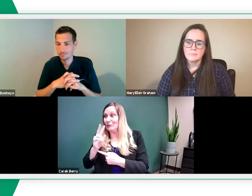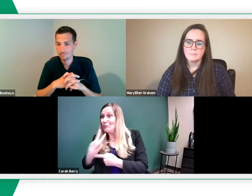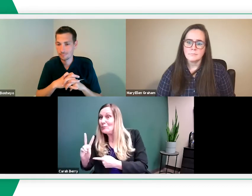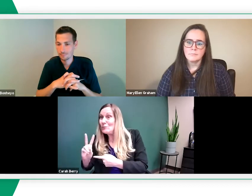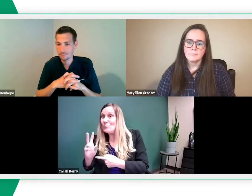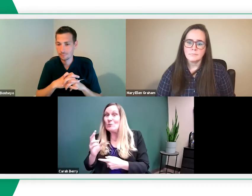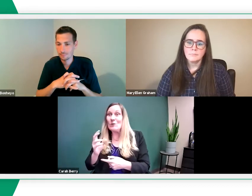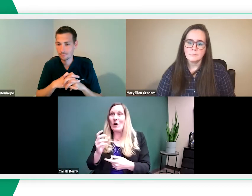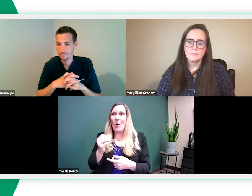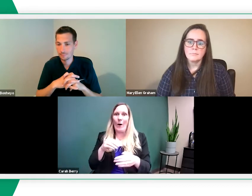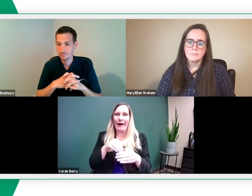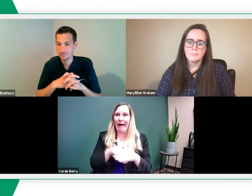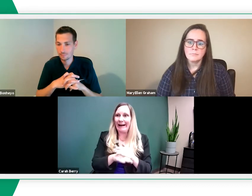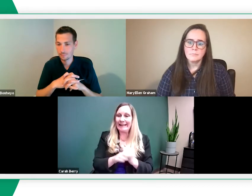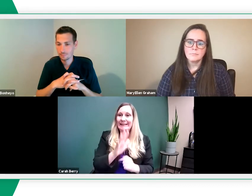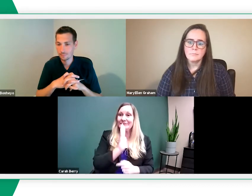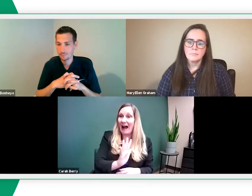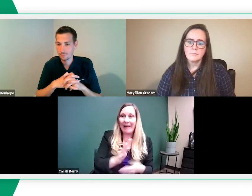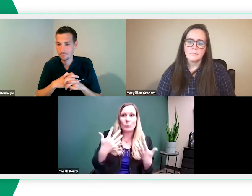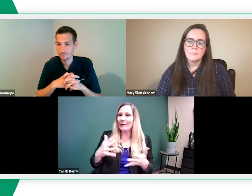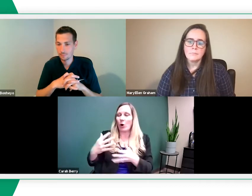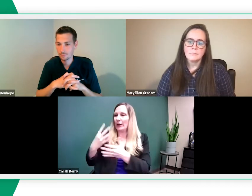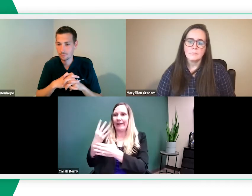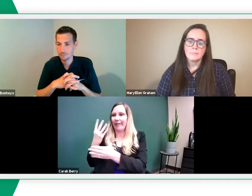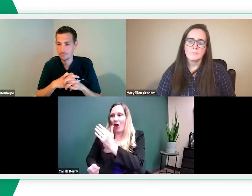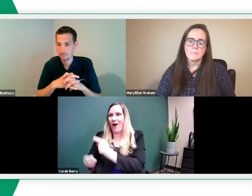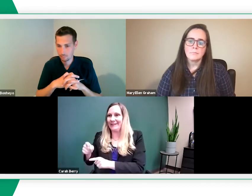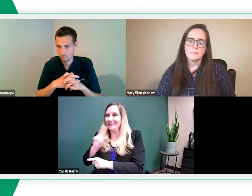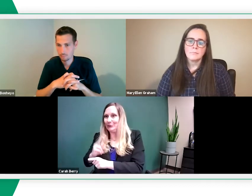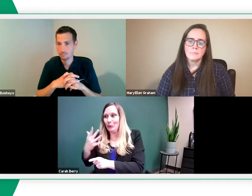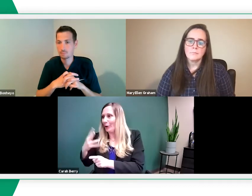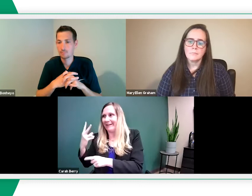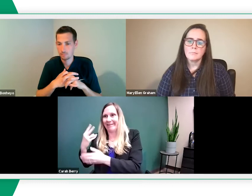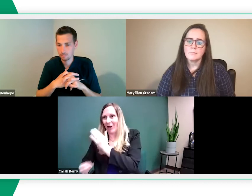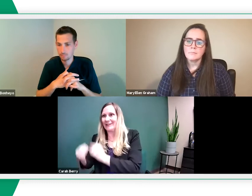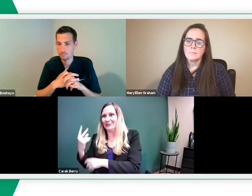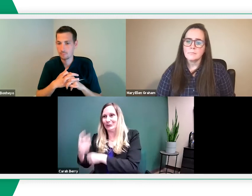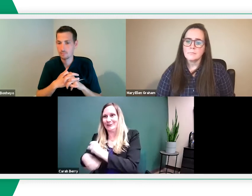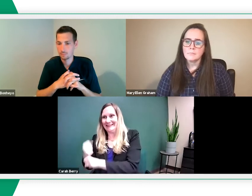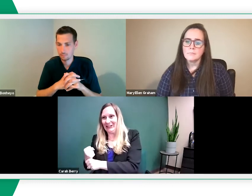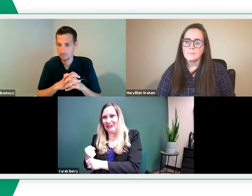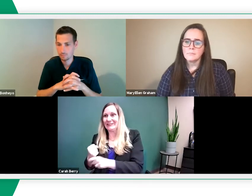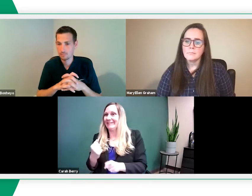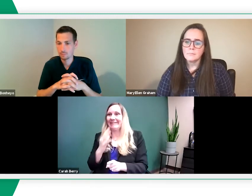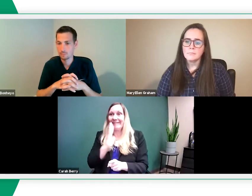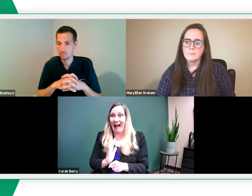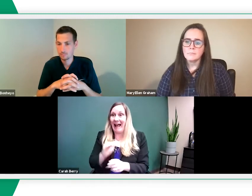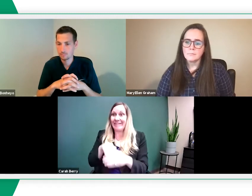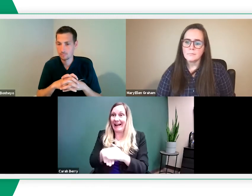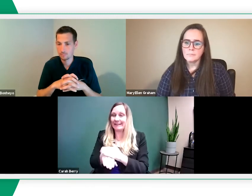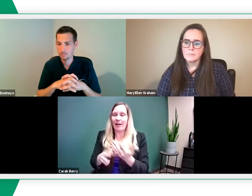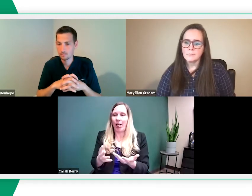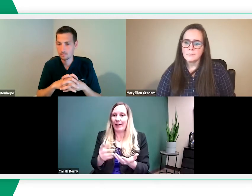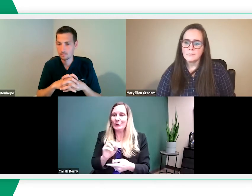So language access starting at age 2 or access at age 5, that access that you didn't have